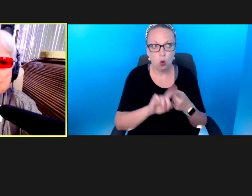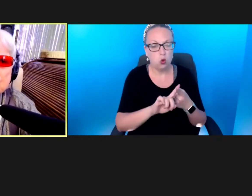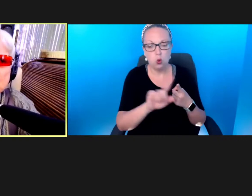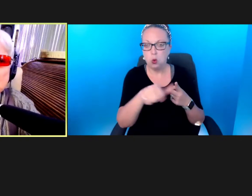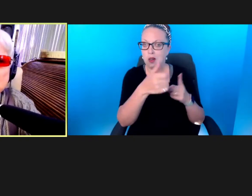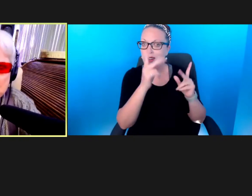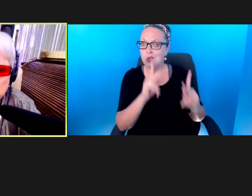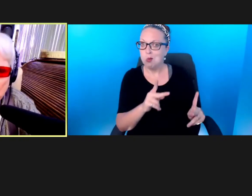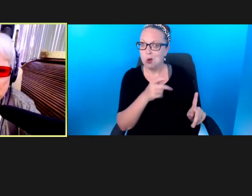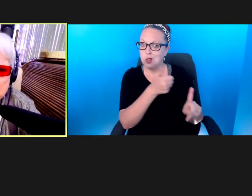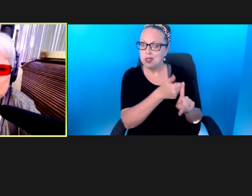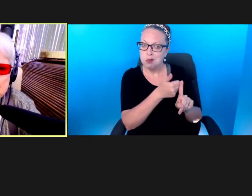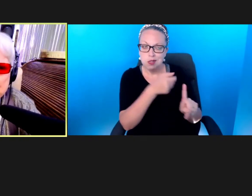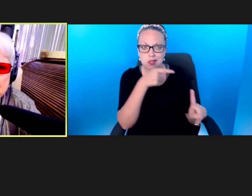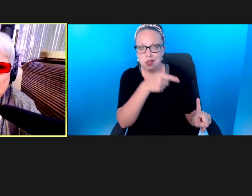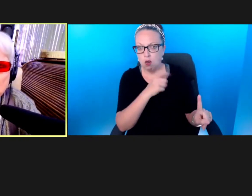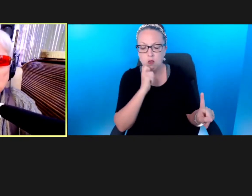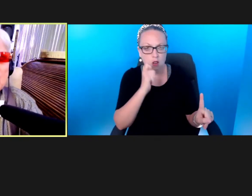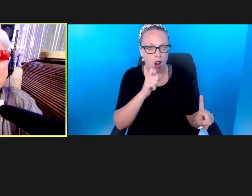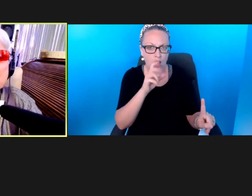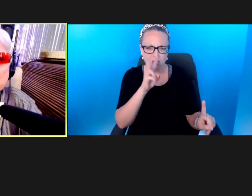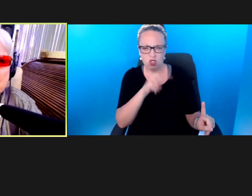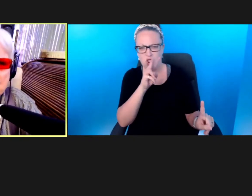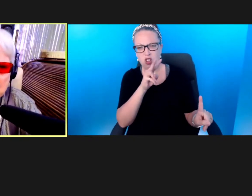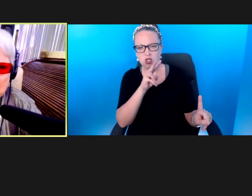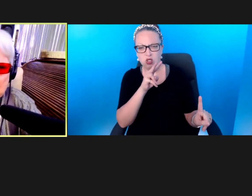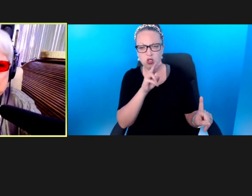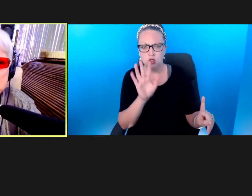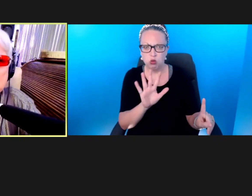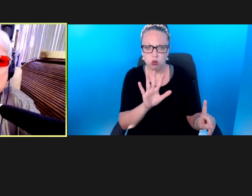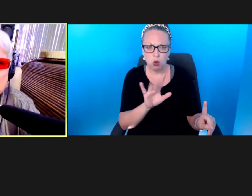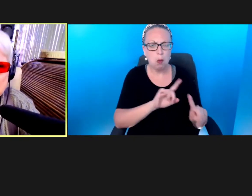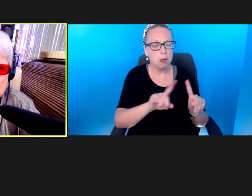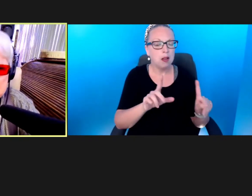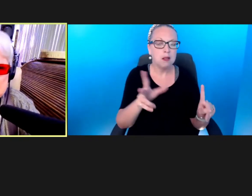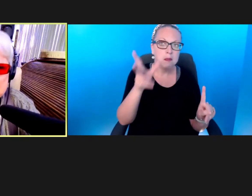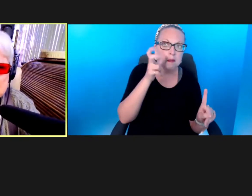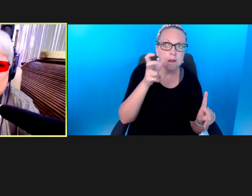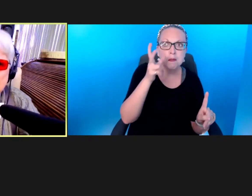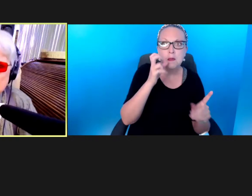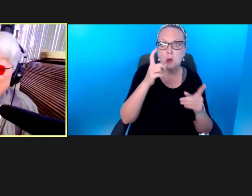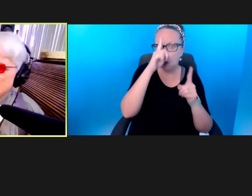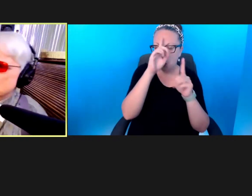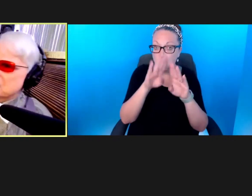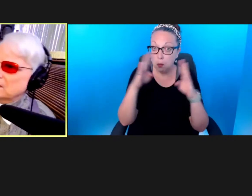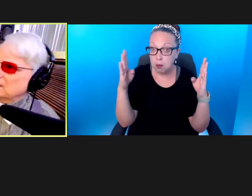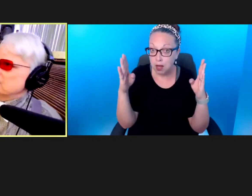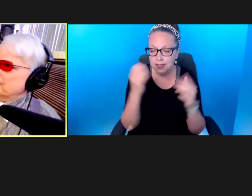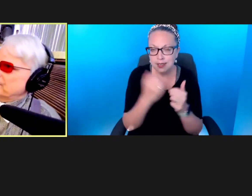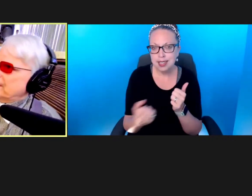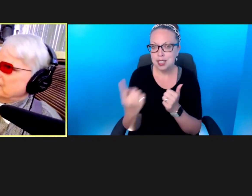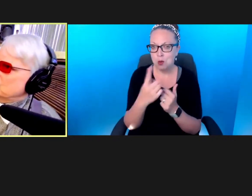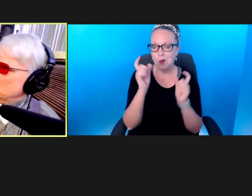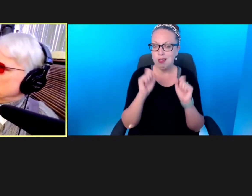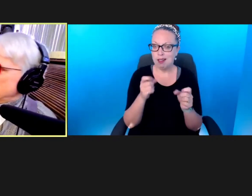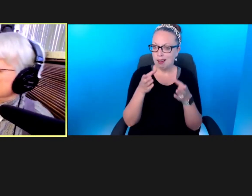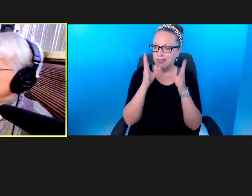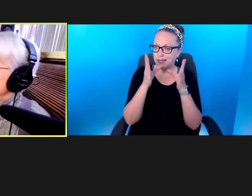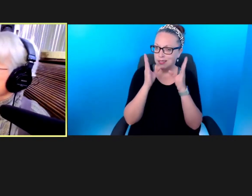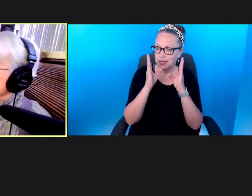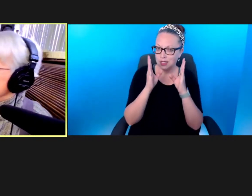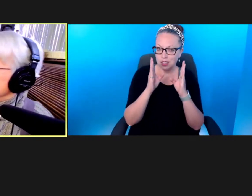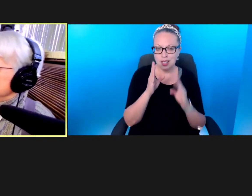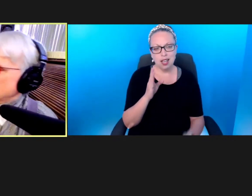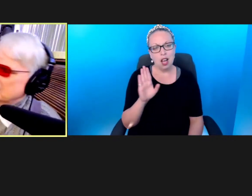non-judgmental loved one, anyone in our life who can hear us. You know, we were talking about that, weren't we,